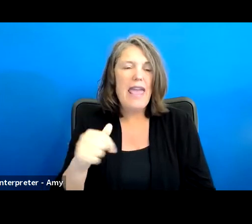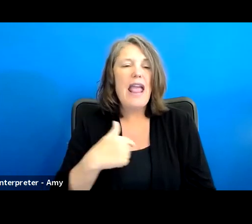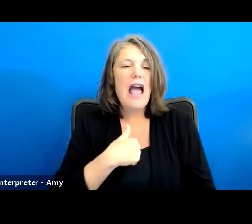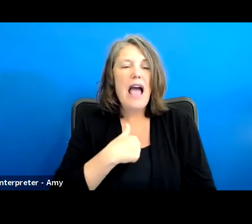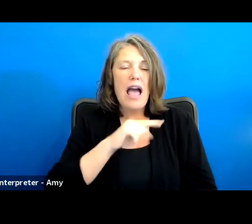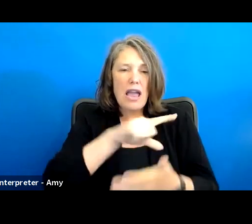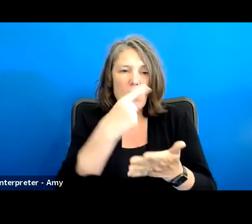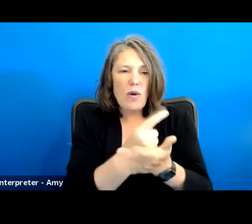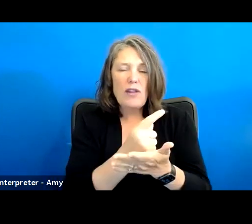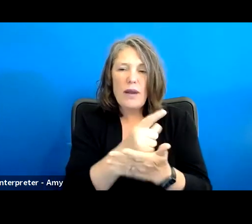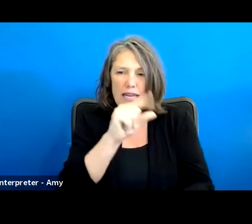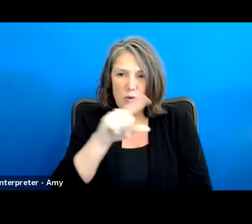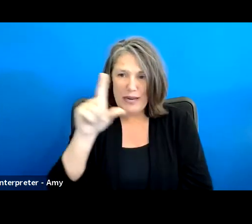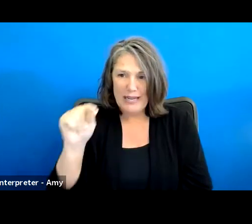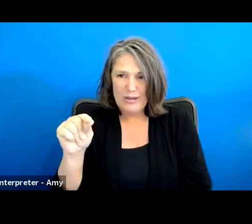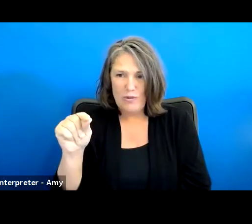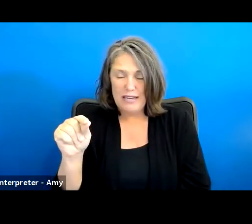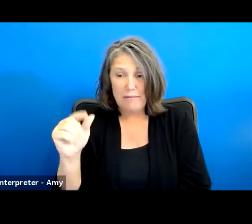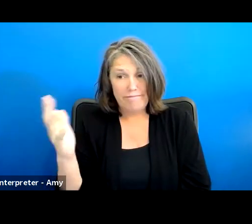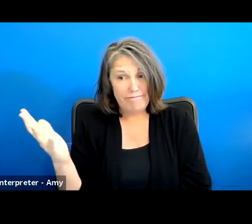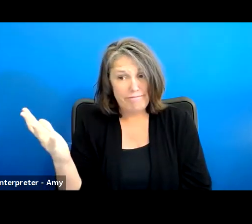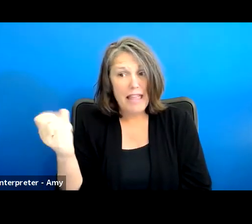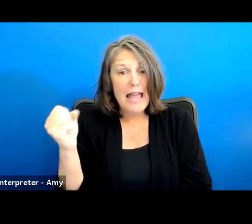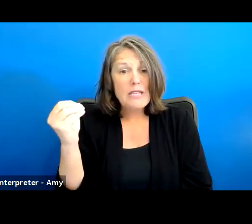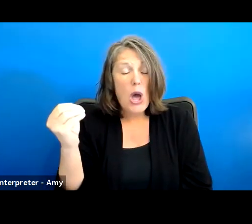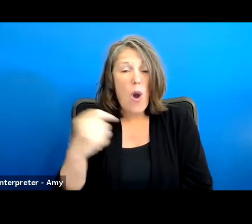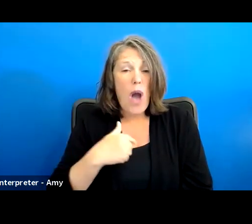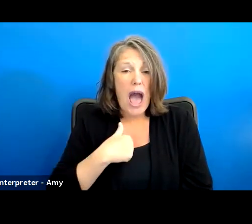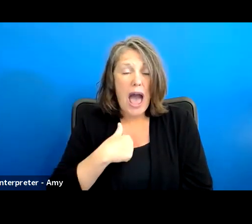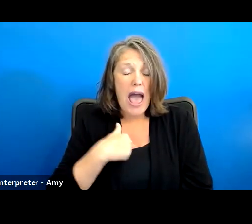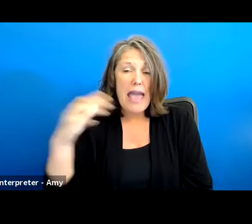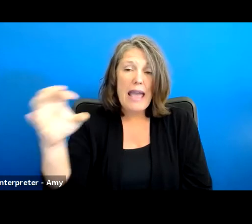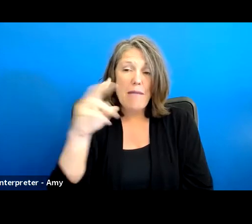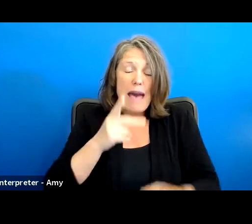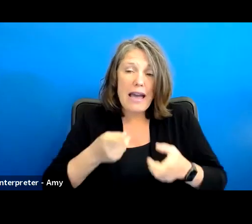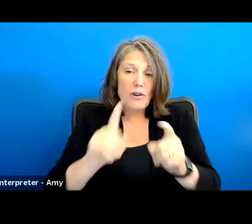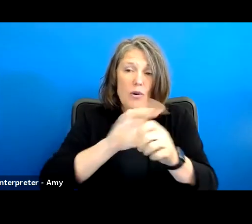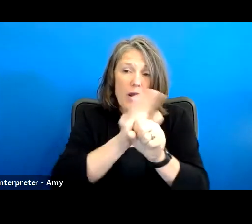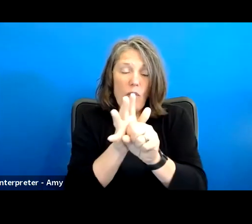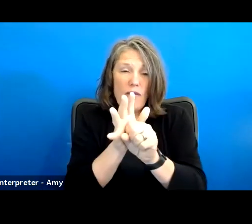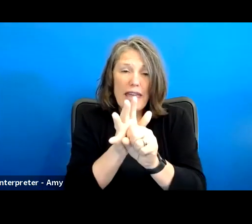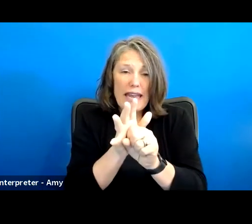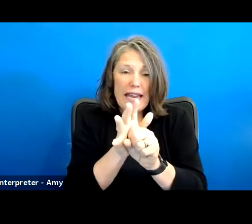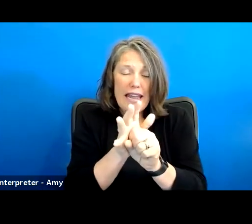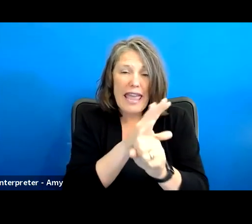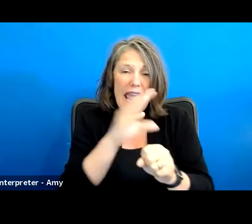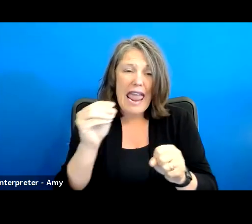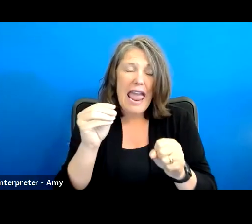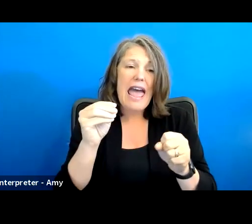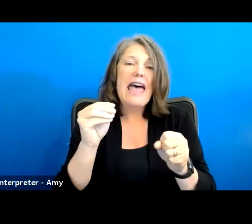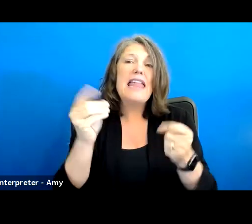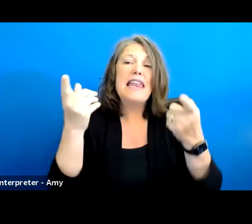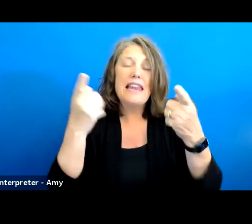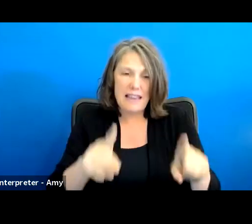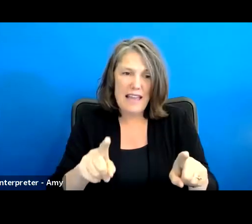I graduated in 2020. So I came back during COVID and ended up getting